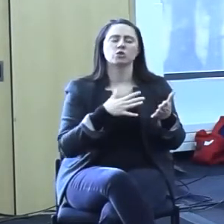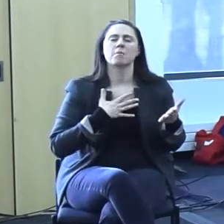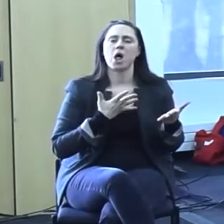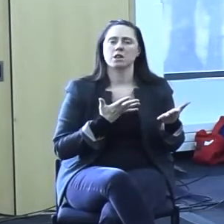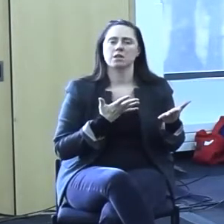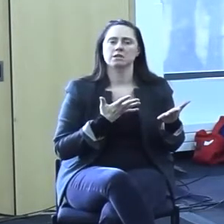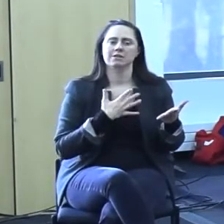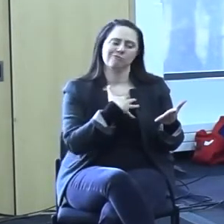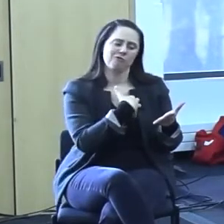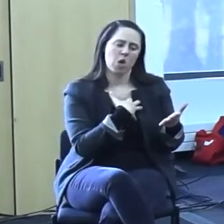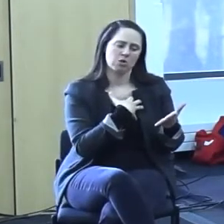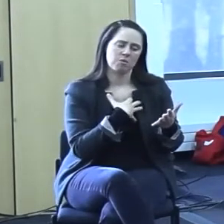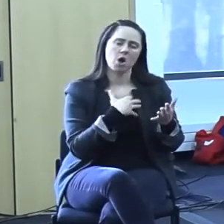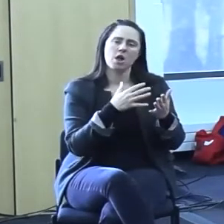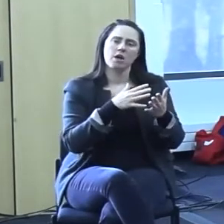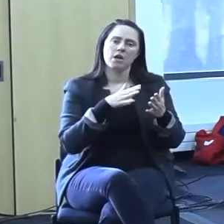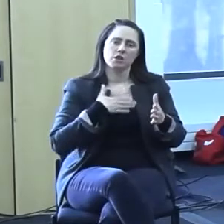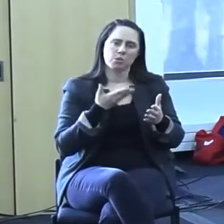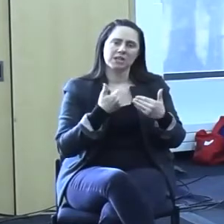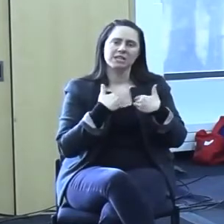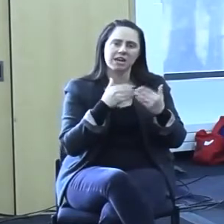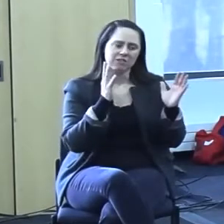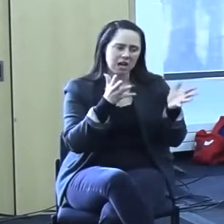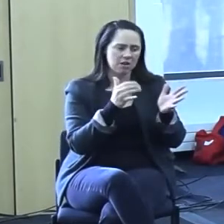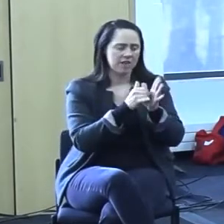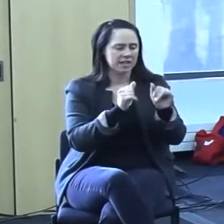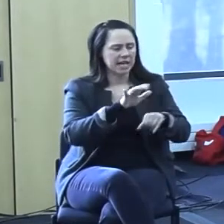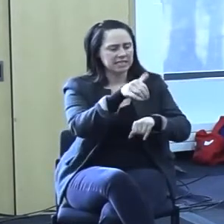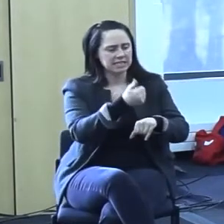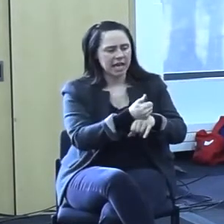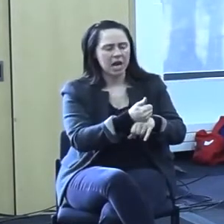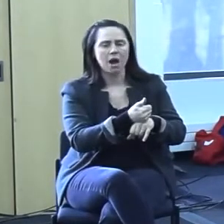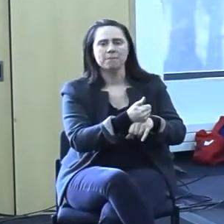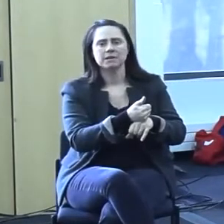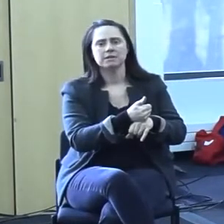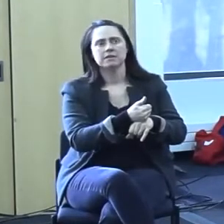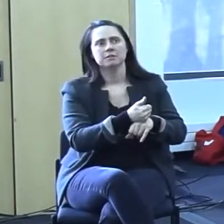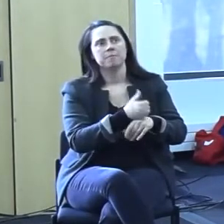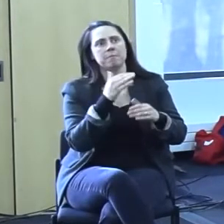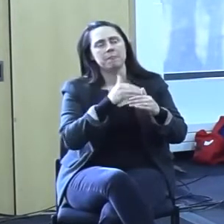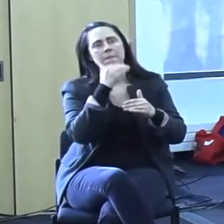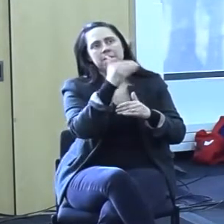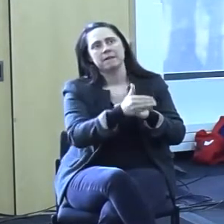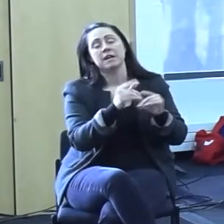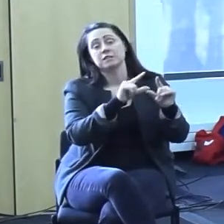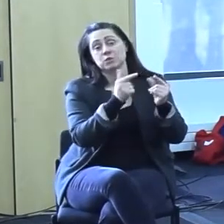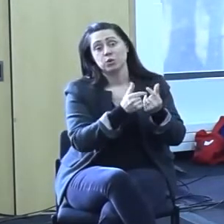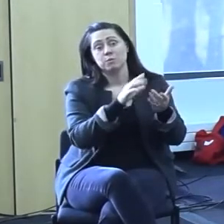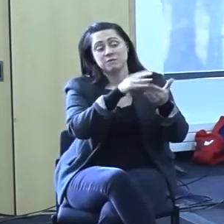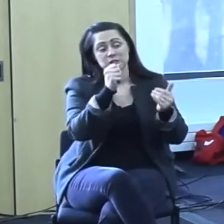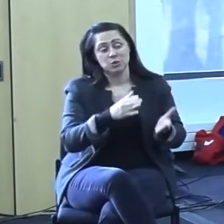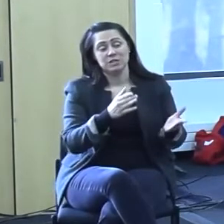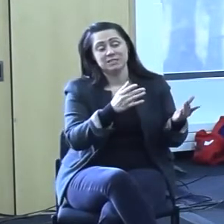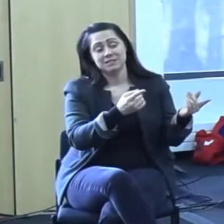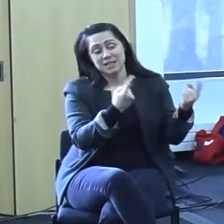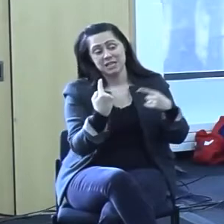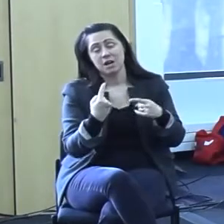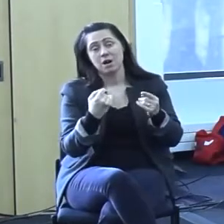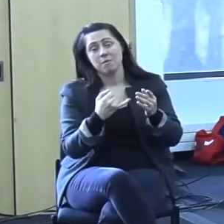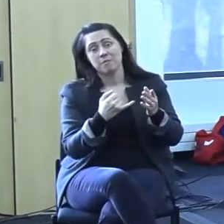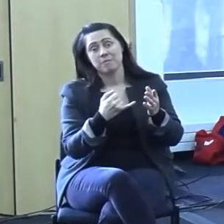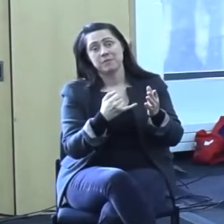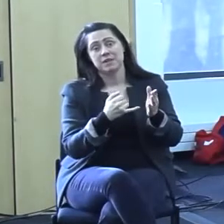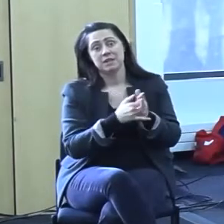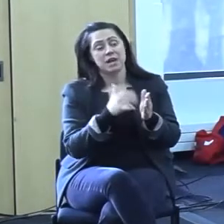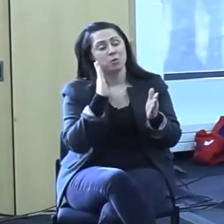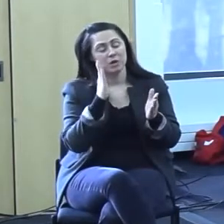are willing to have these conversations that could set up, the next group of students to come along, or that will like bleed